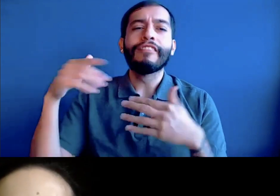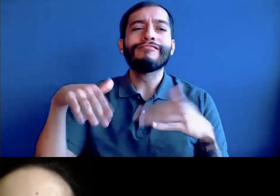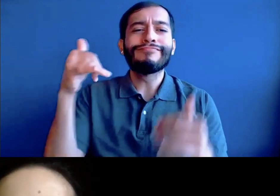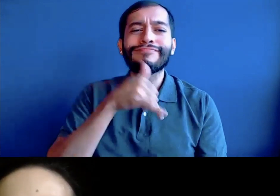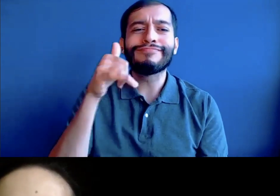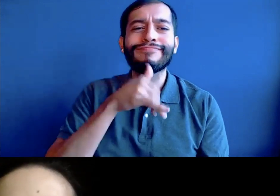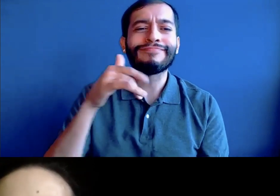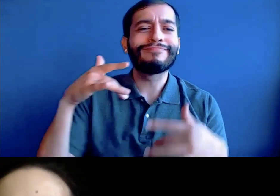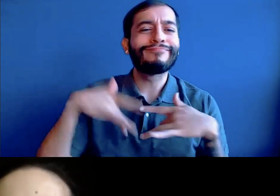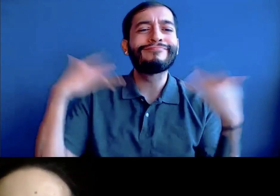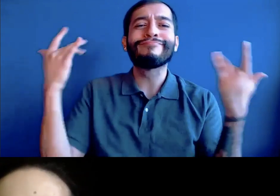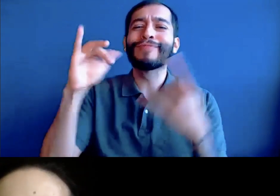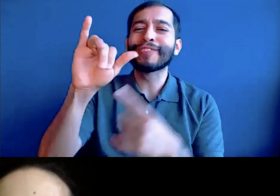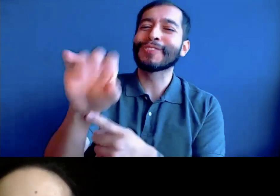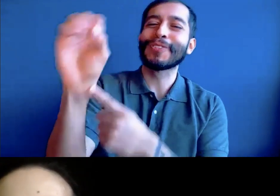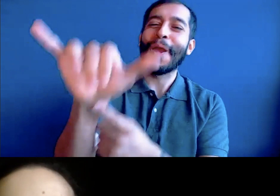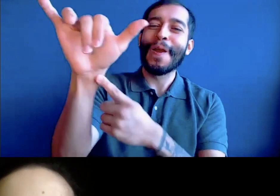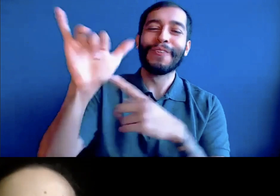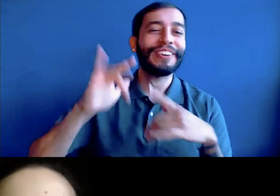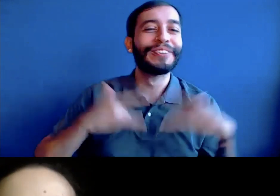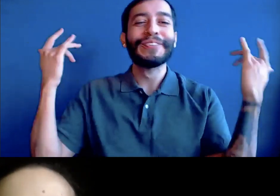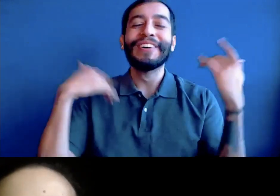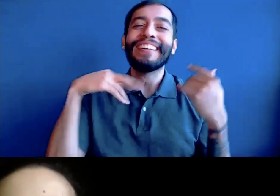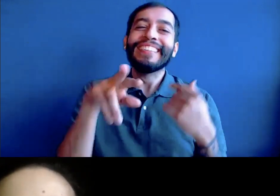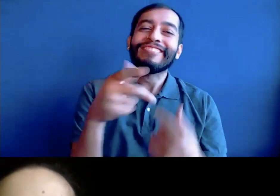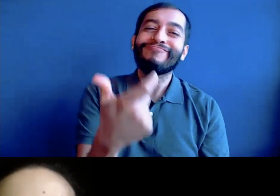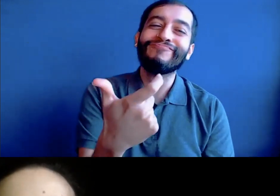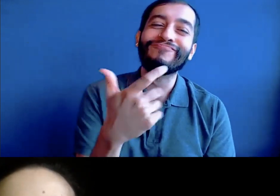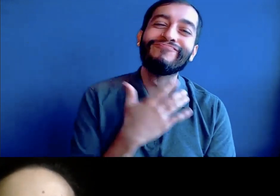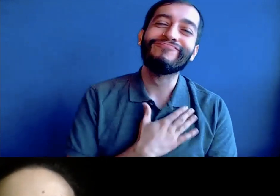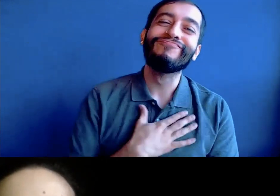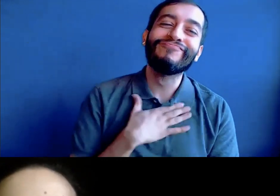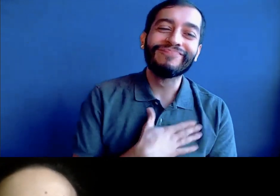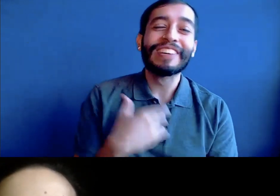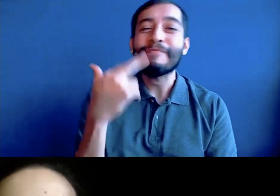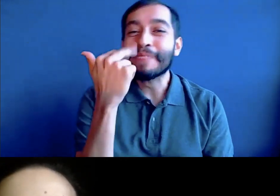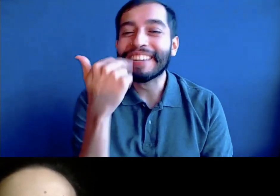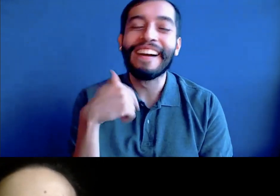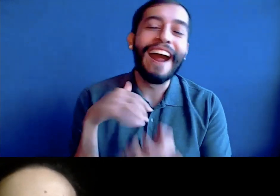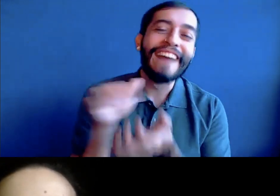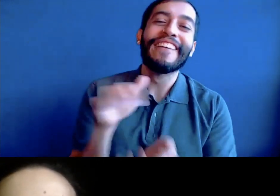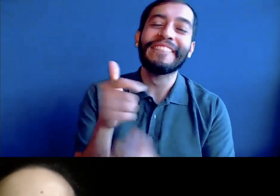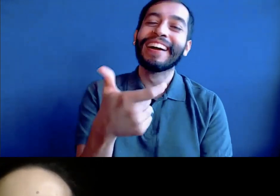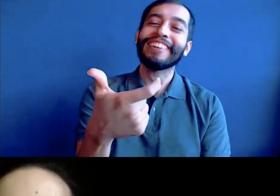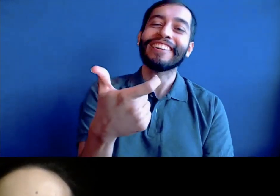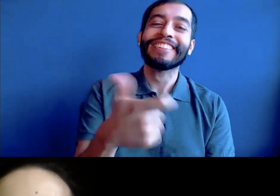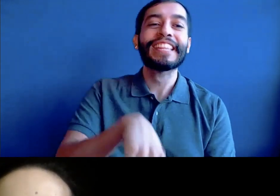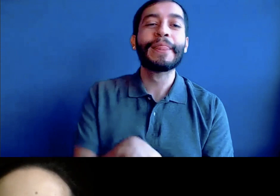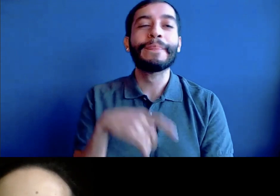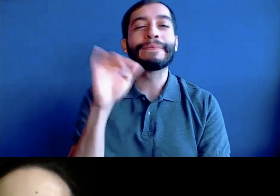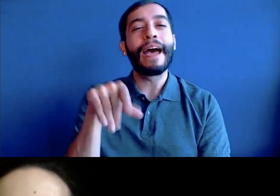humor in a lot of these films. And I just love the fact that so many of these